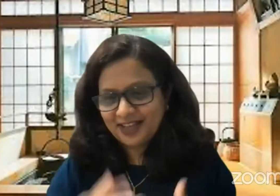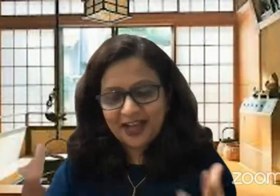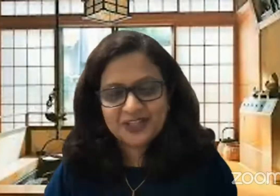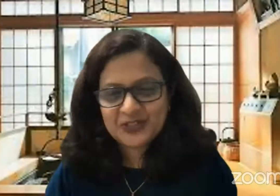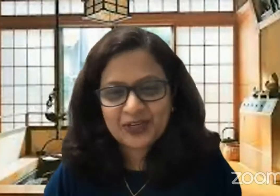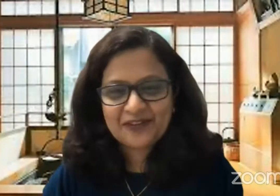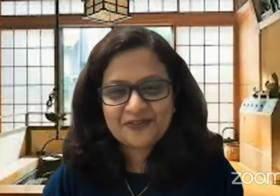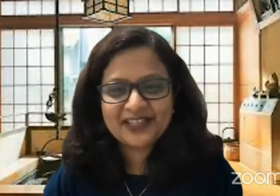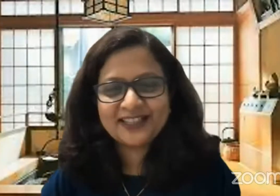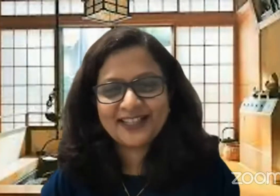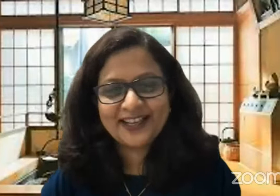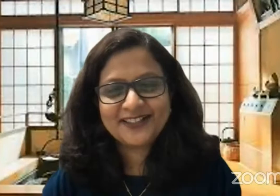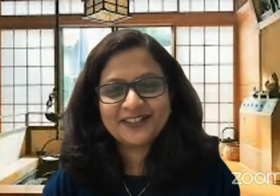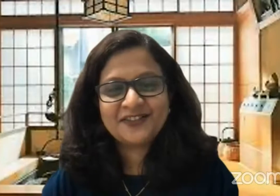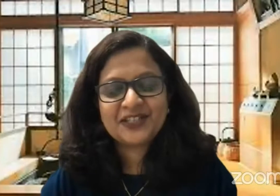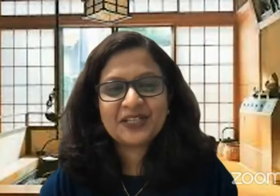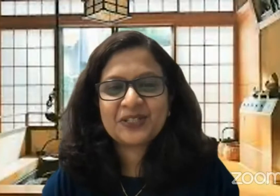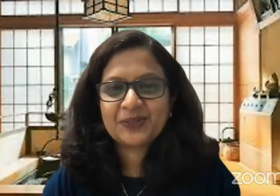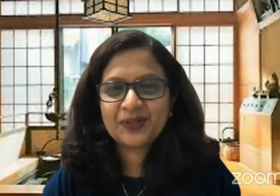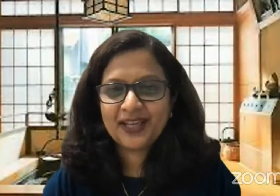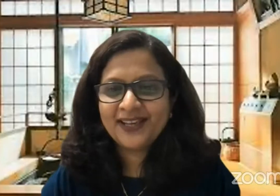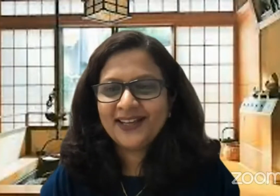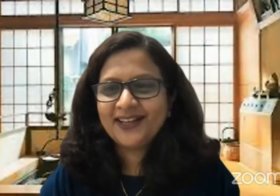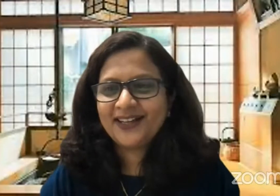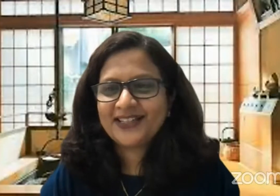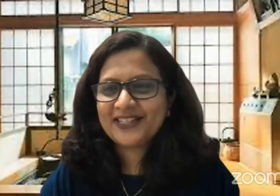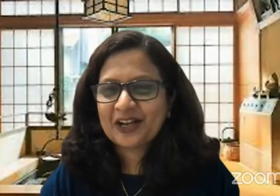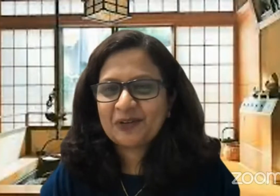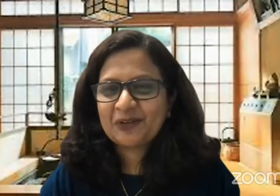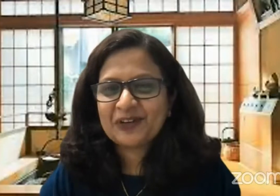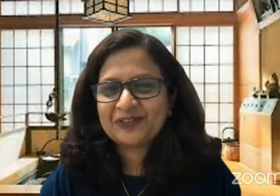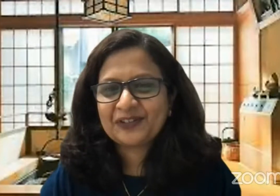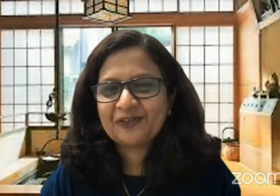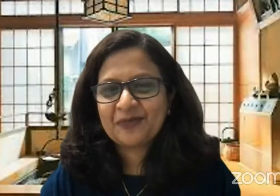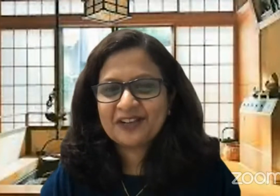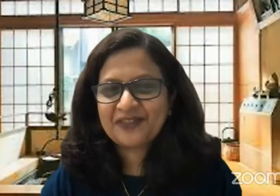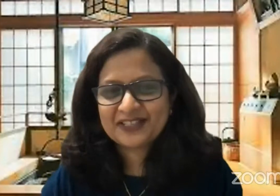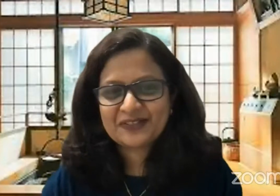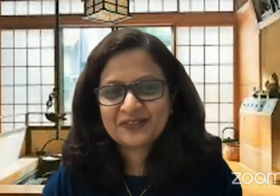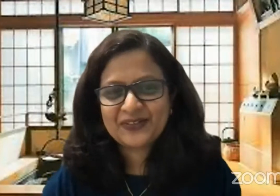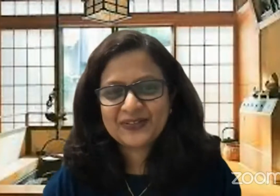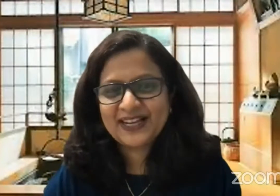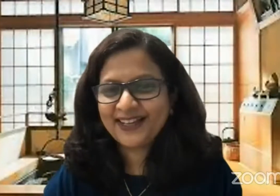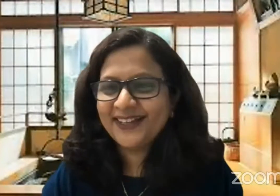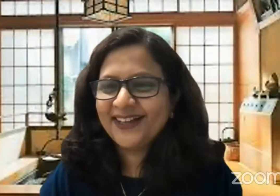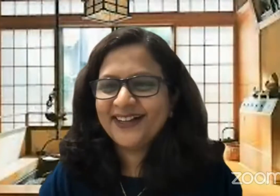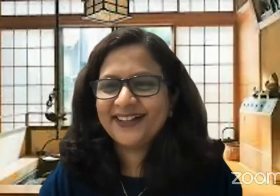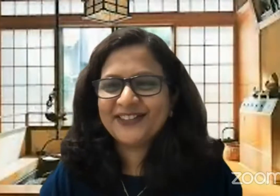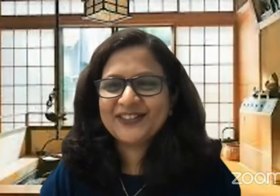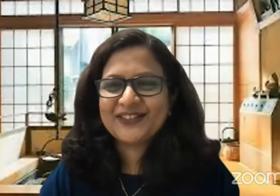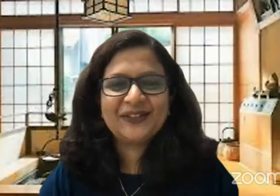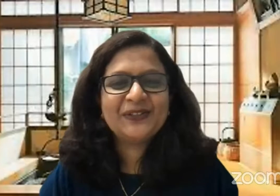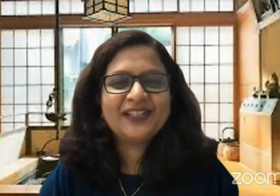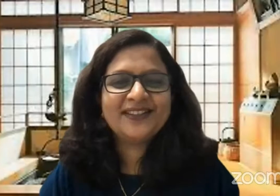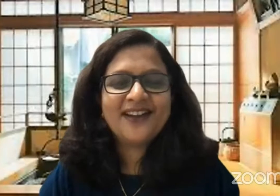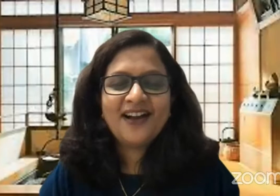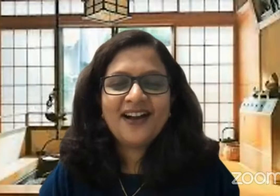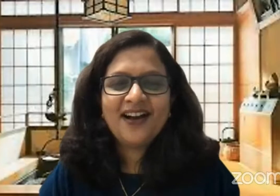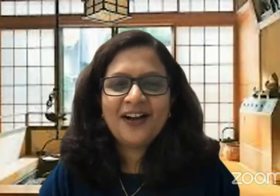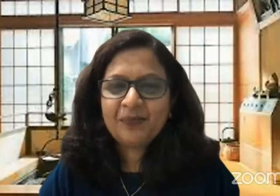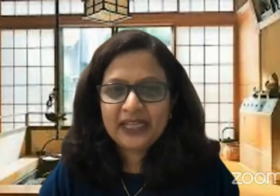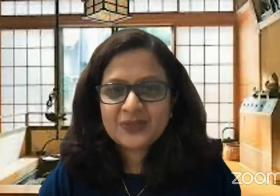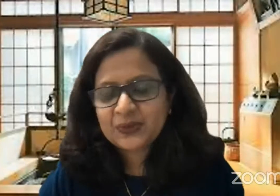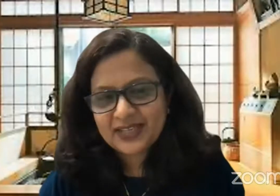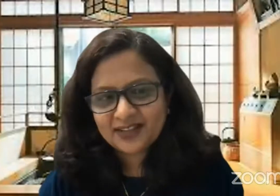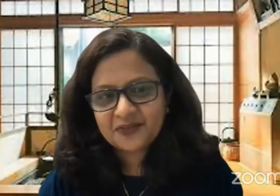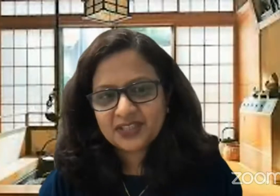I enjoyed everything that I witnessed today. I see a couple of, familiar faces. Firoz, hi. Good to see you here. I've